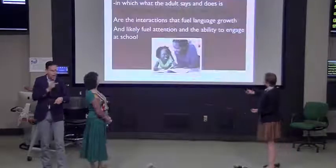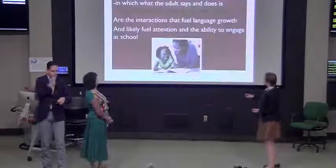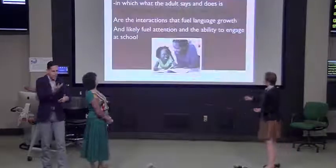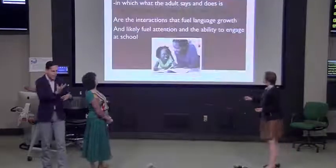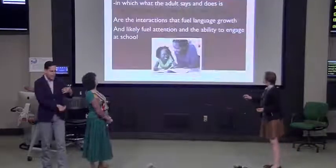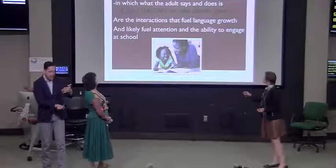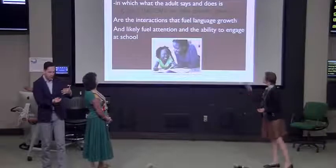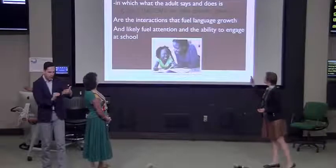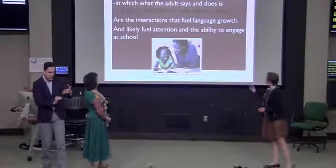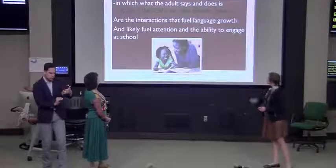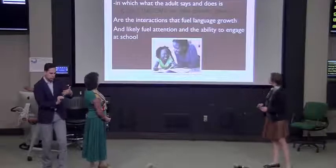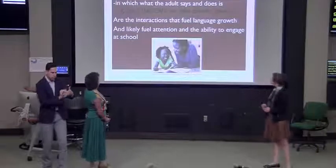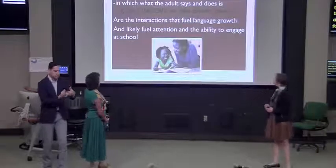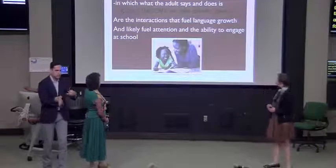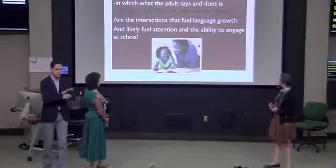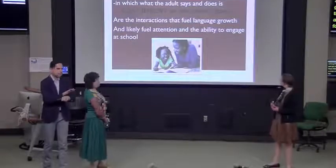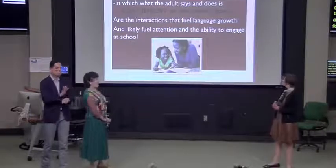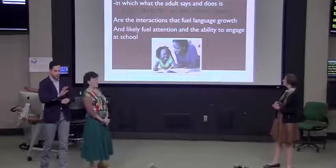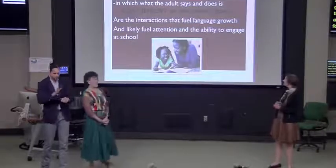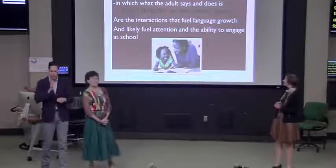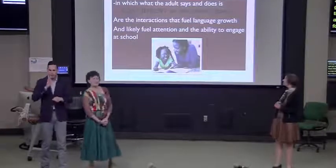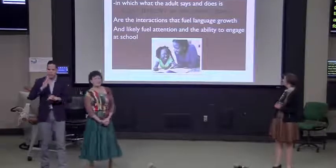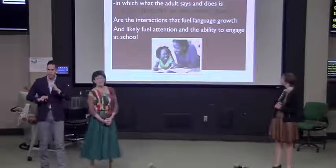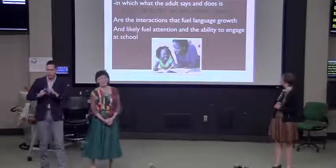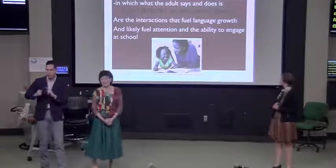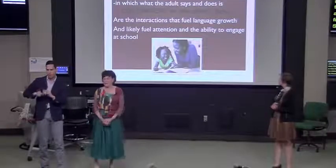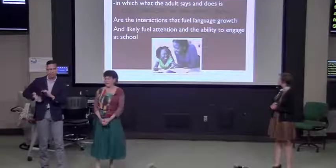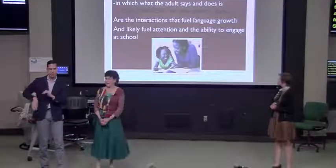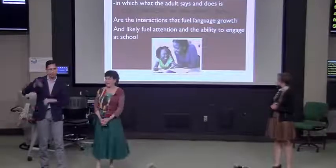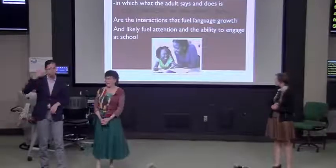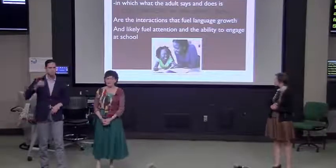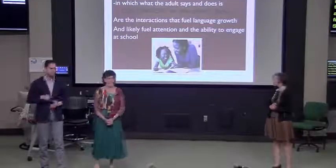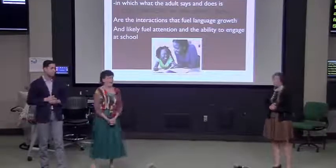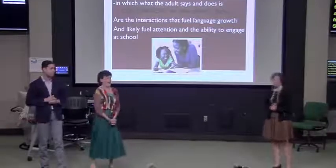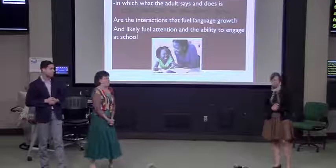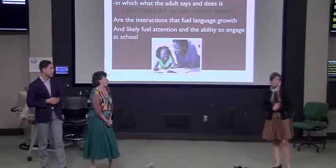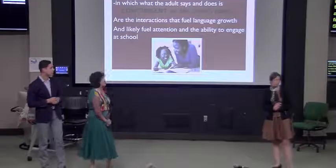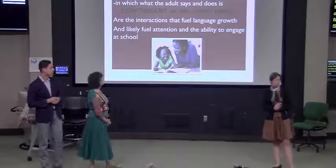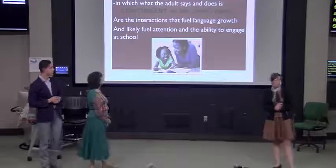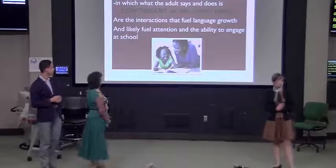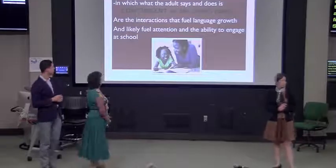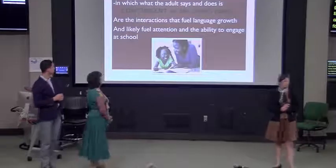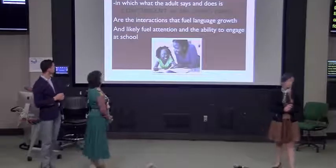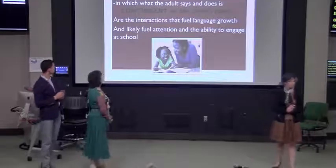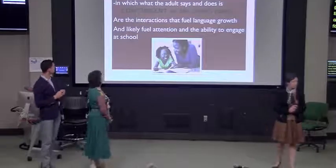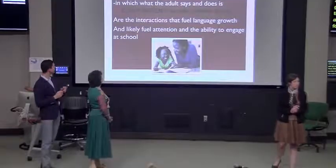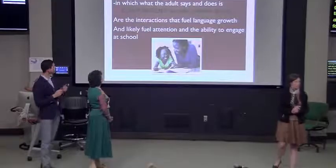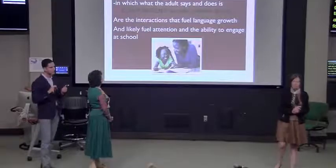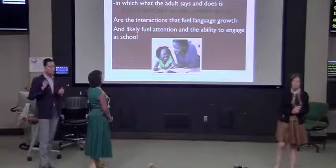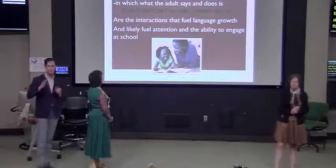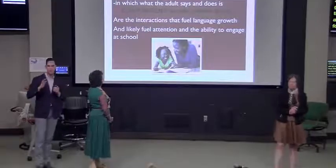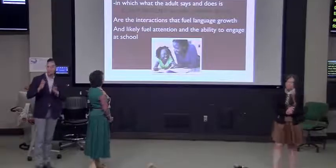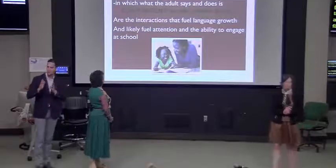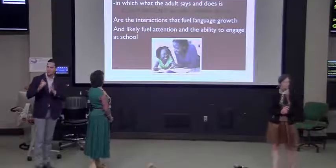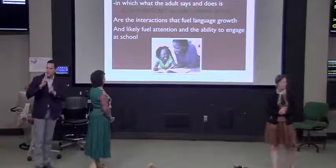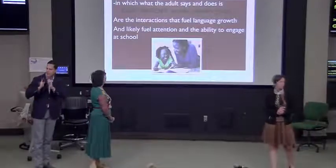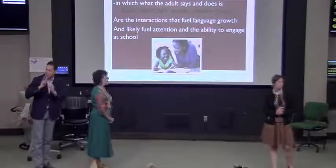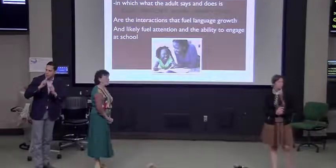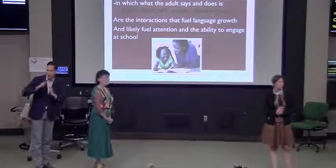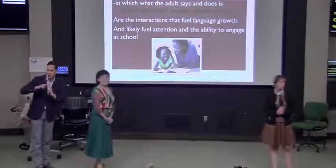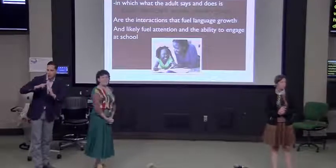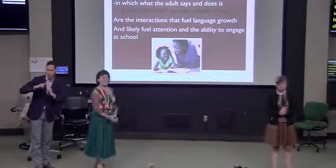for intervention. So these conversational duets, whether they're happening during play or reading